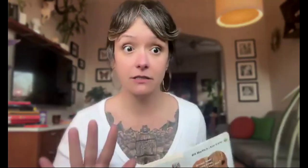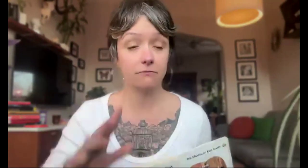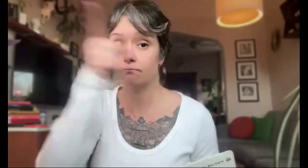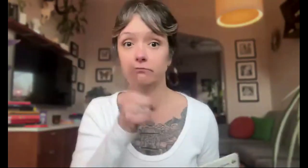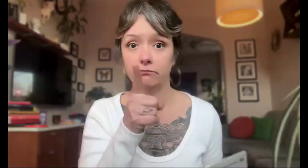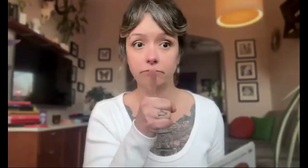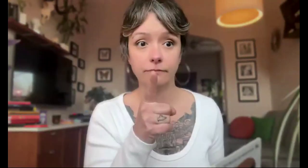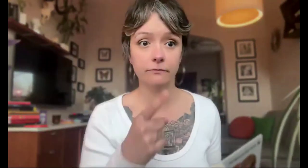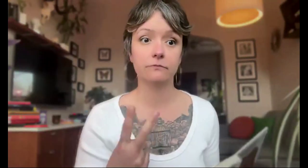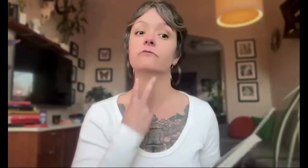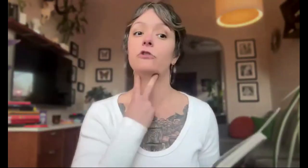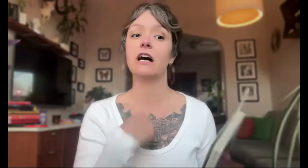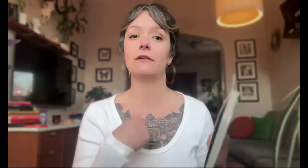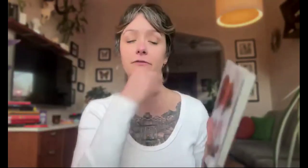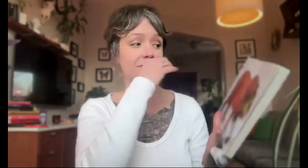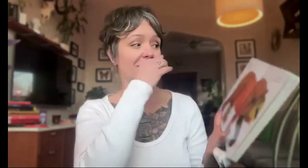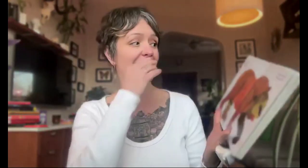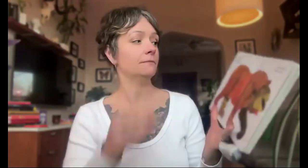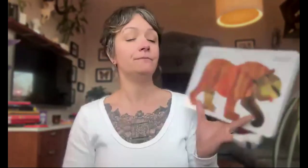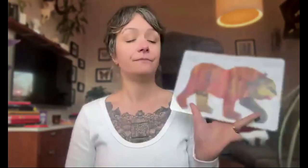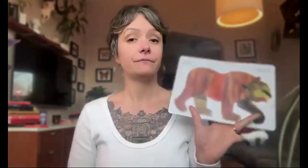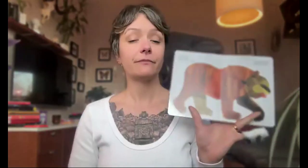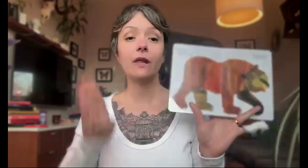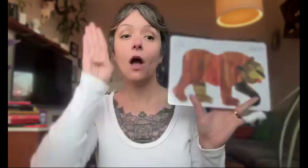this. Voice off. Ready?